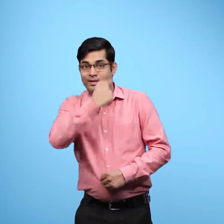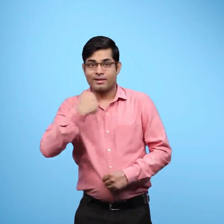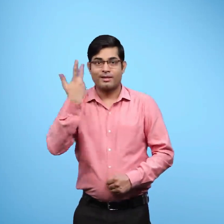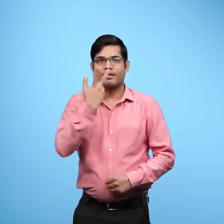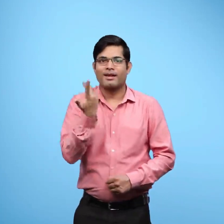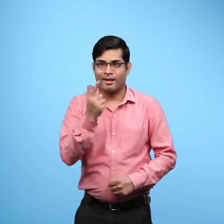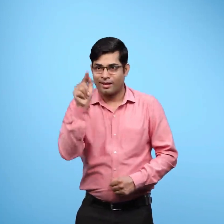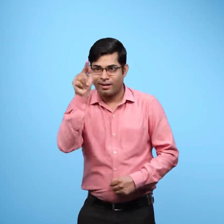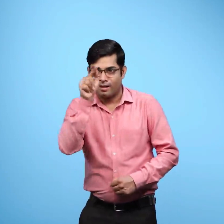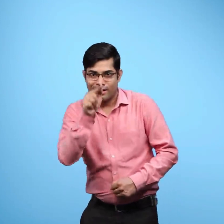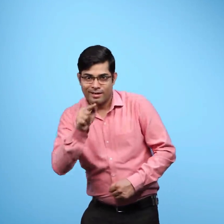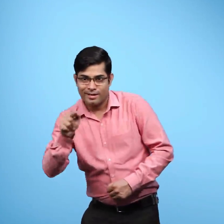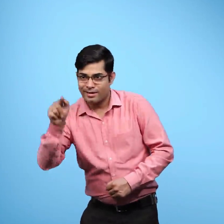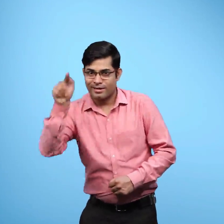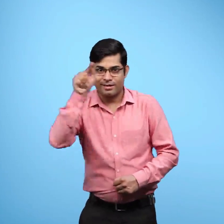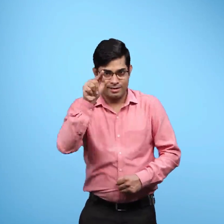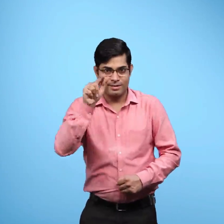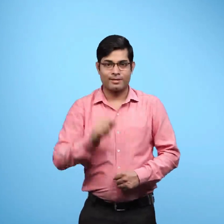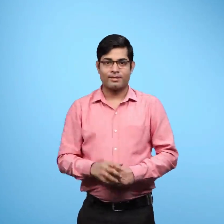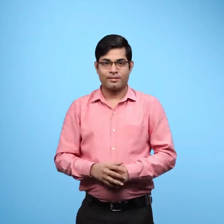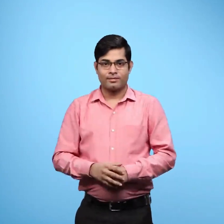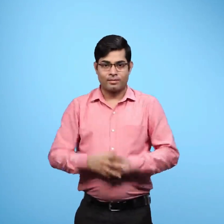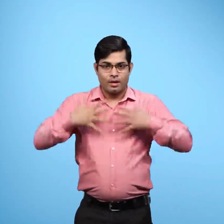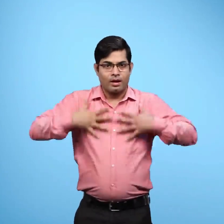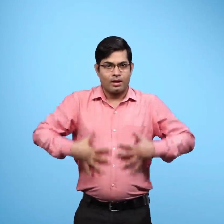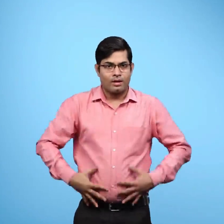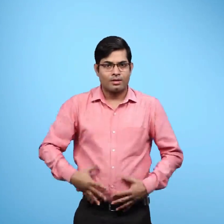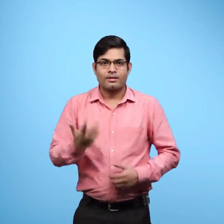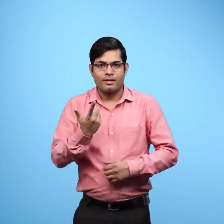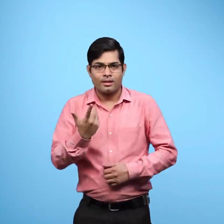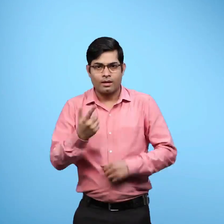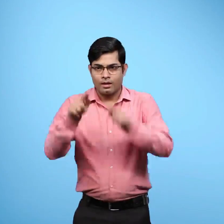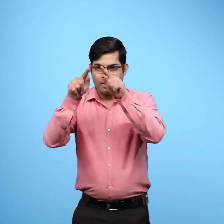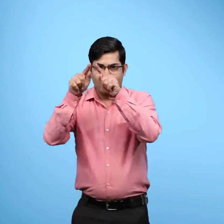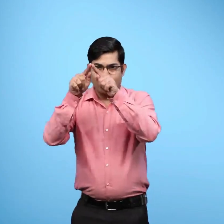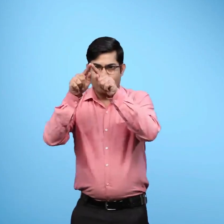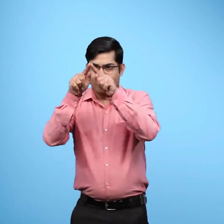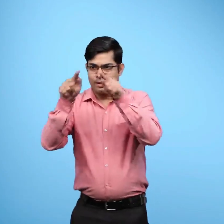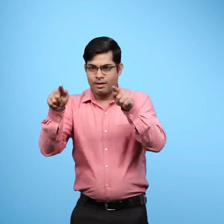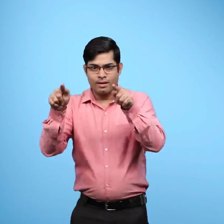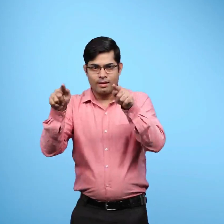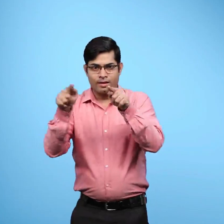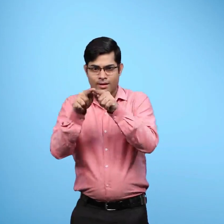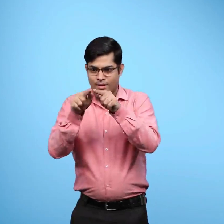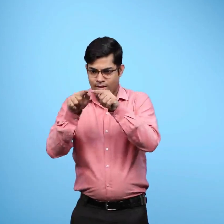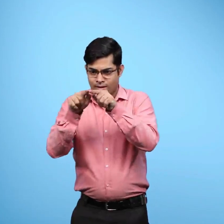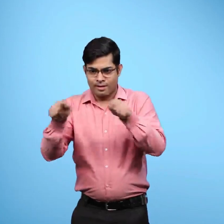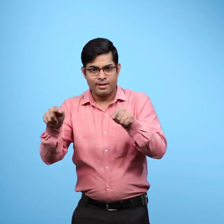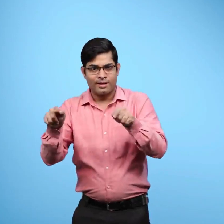Their faces are in the shape of circles. Upper and lower body is drawn with 2 triangles